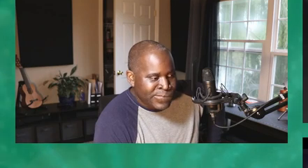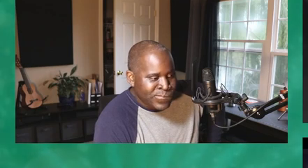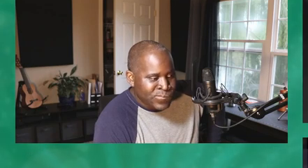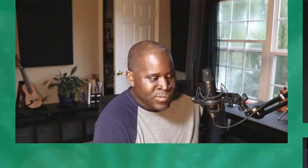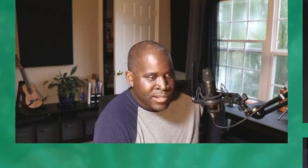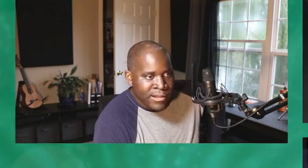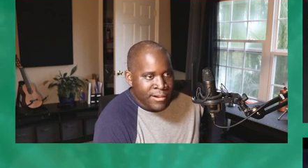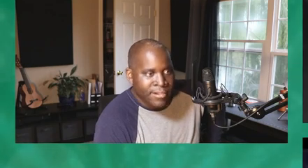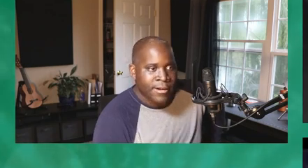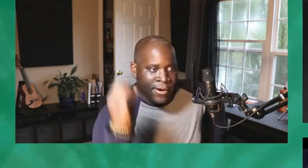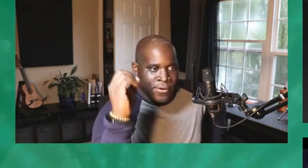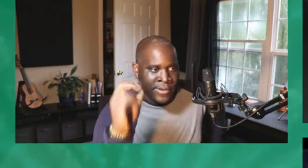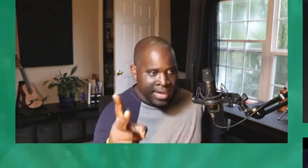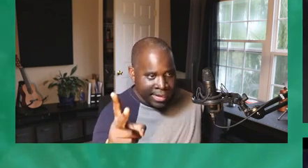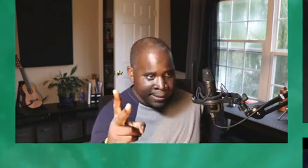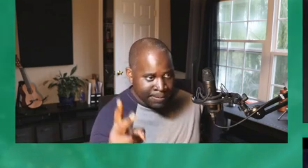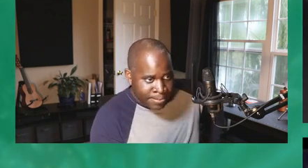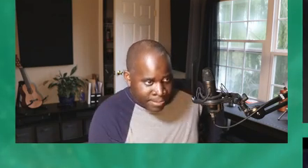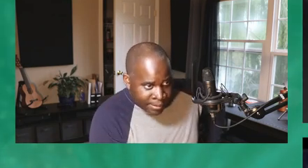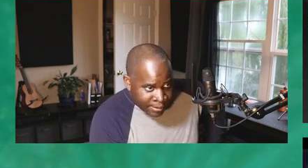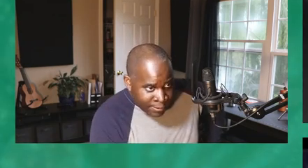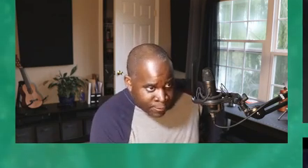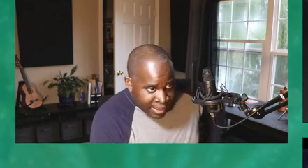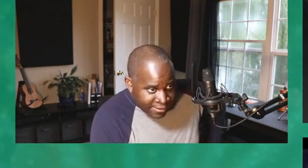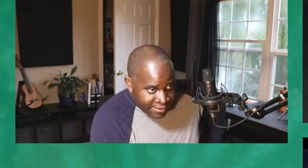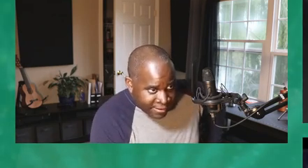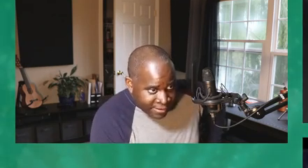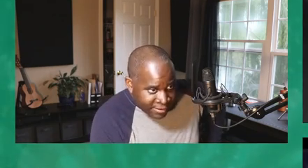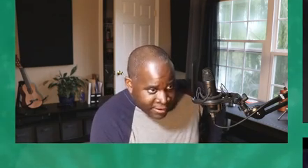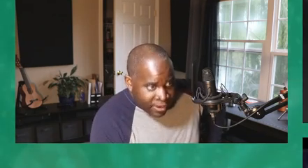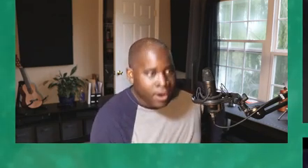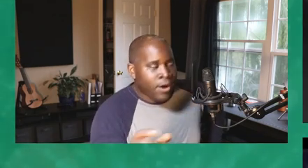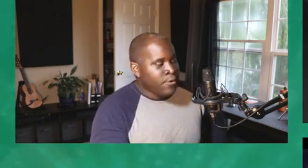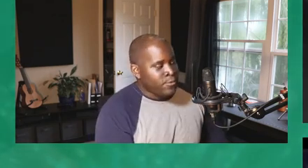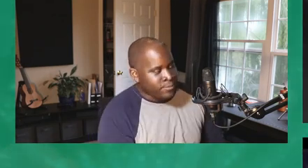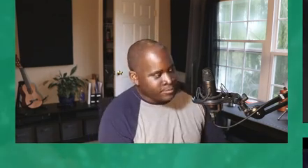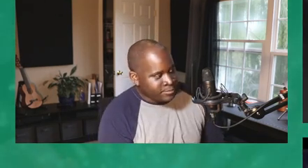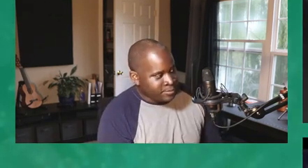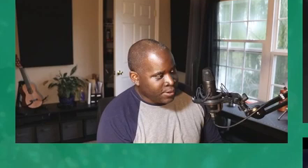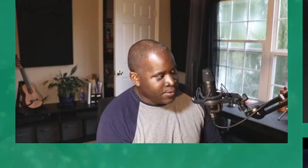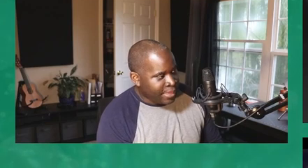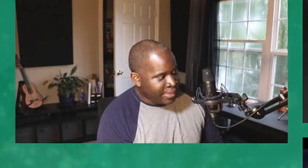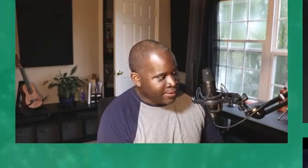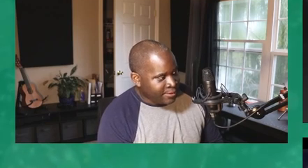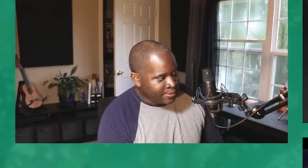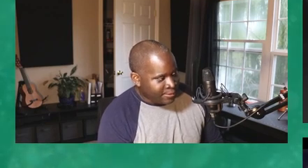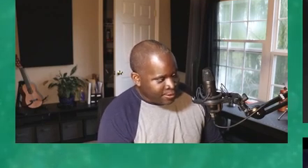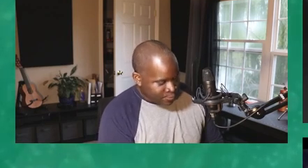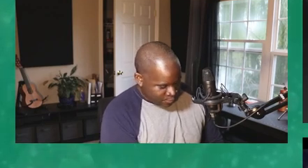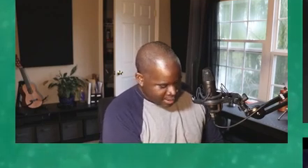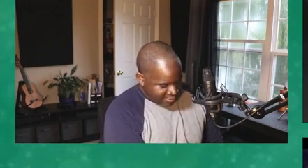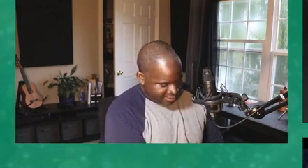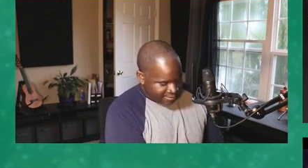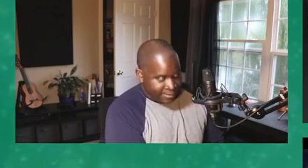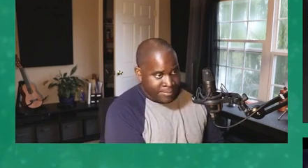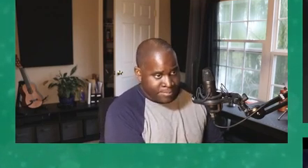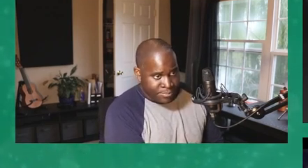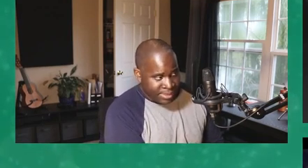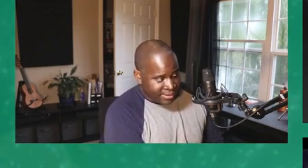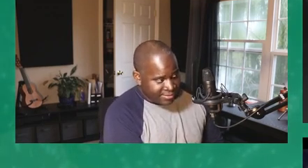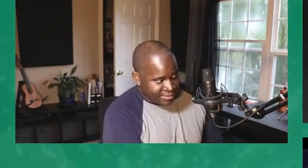It'll be okay. Okay. Rest. Once I rest. Oh, okay.